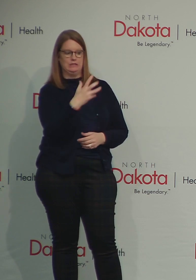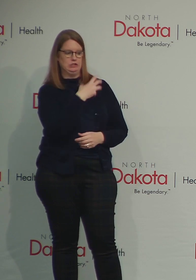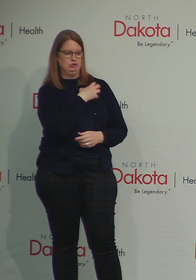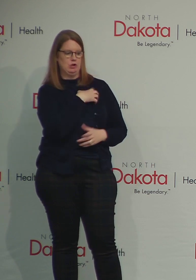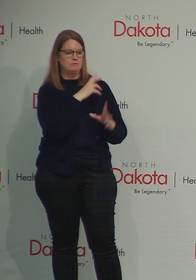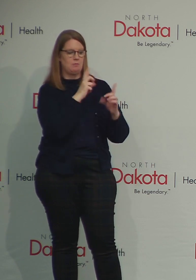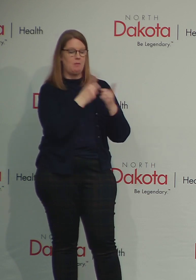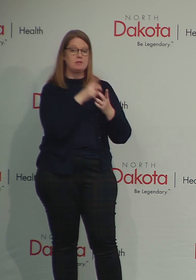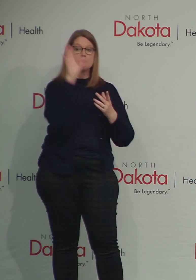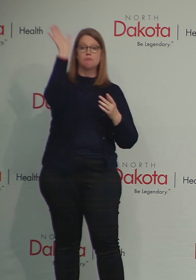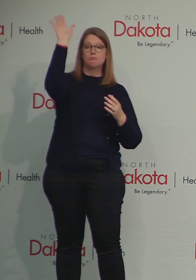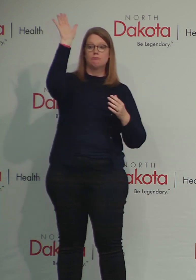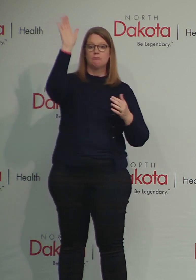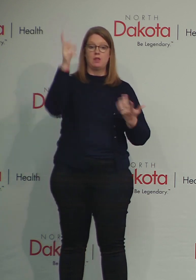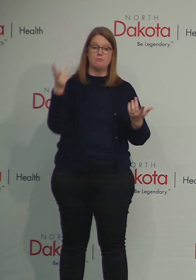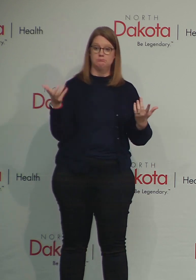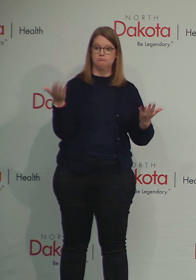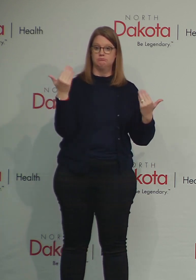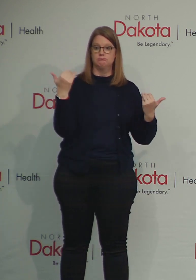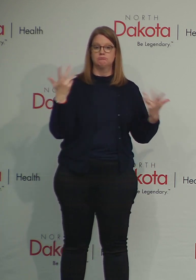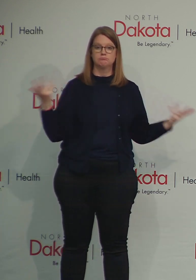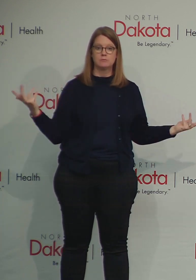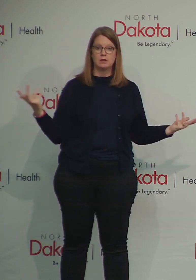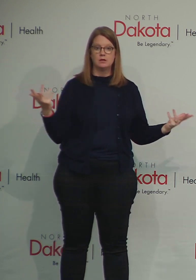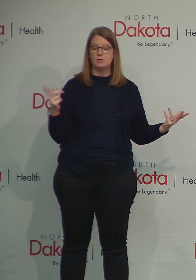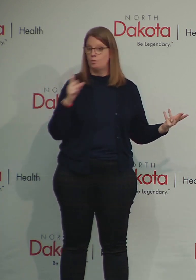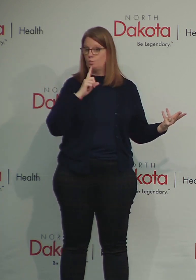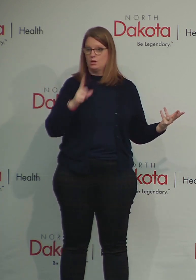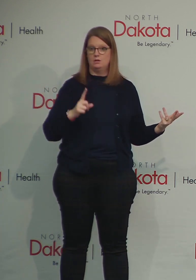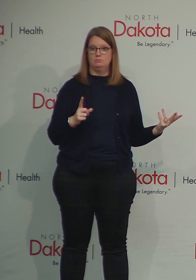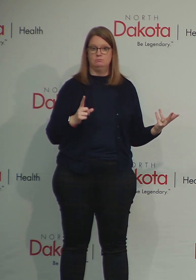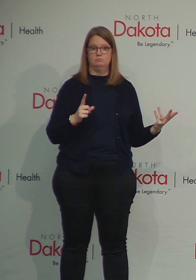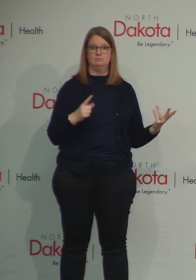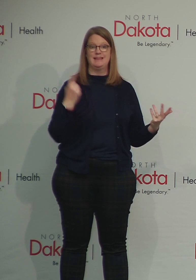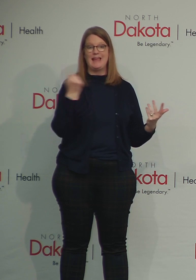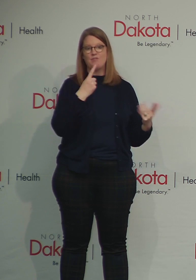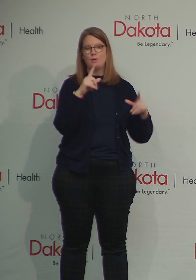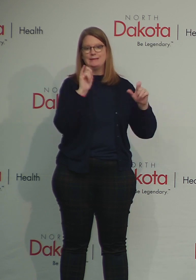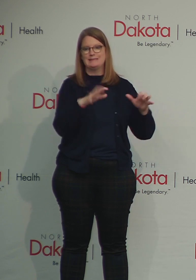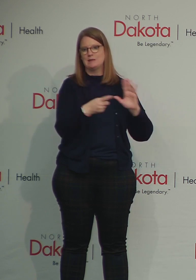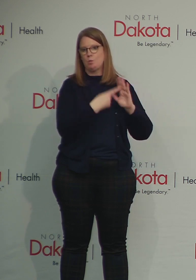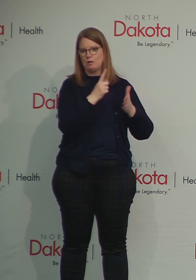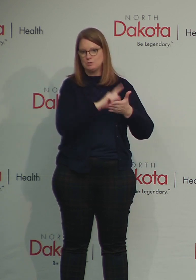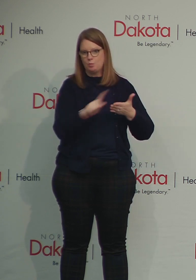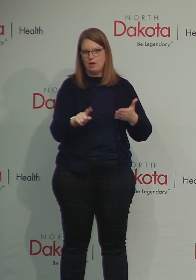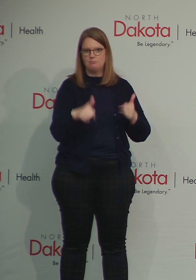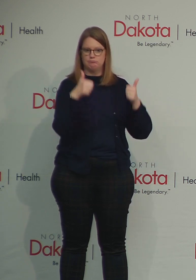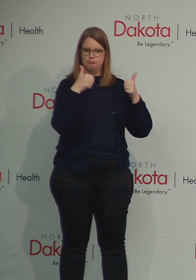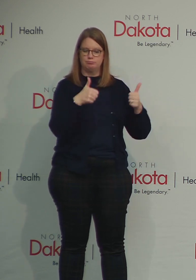their hands and said, hey, we'd love to have everybody tested once a week.